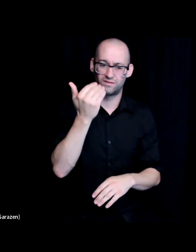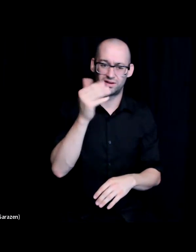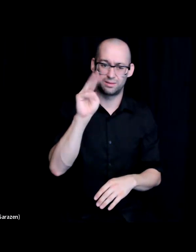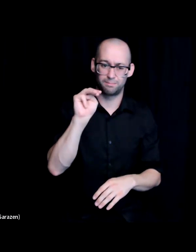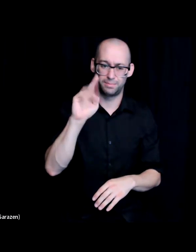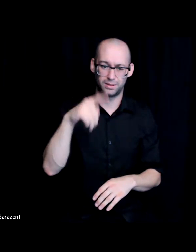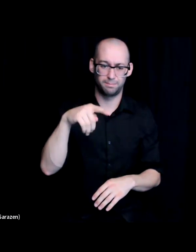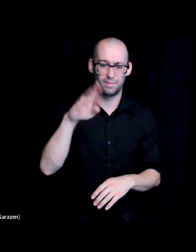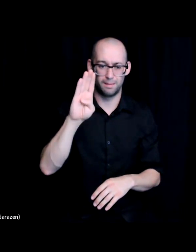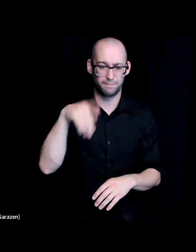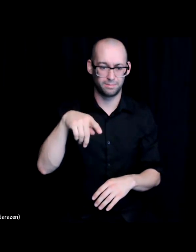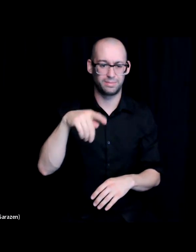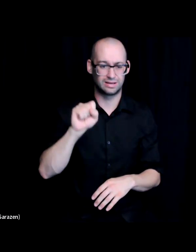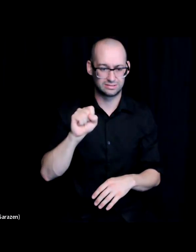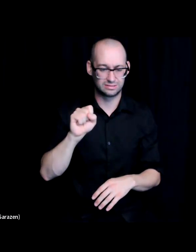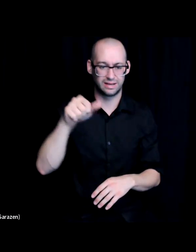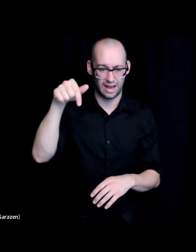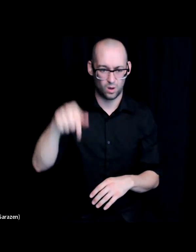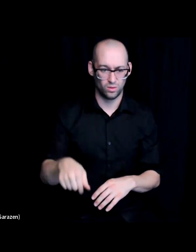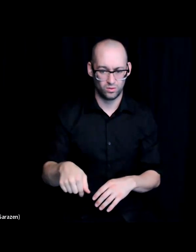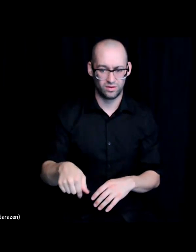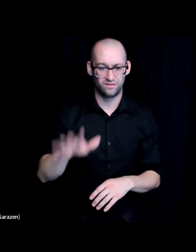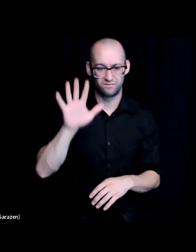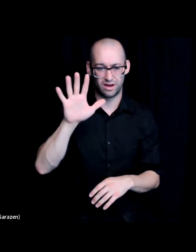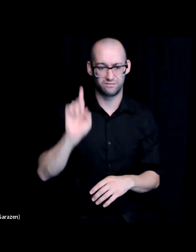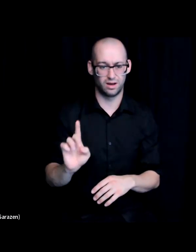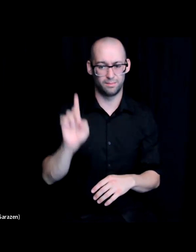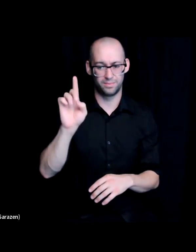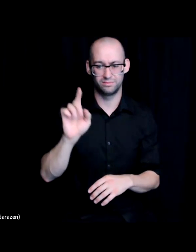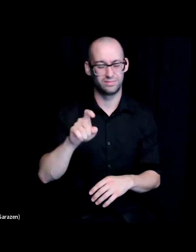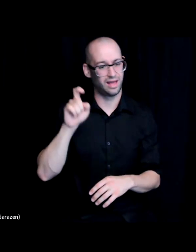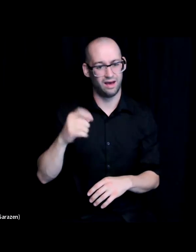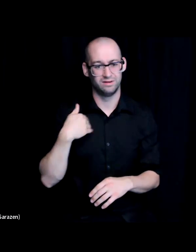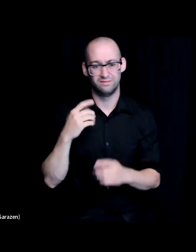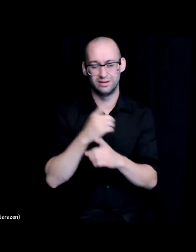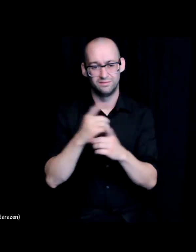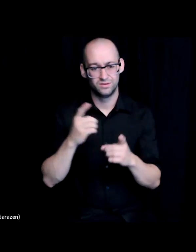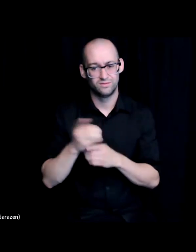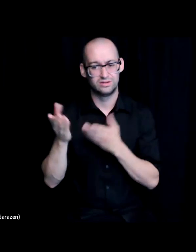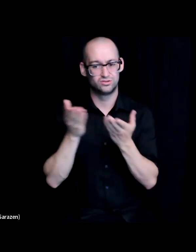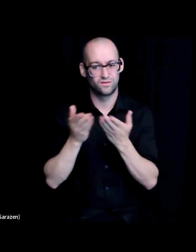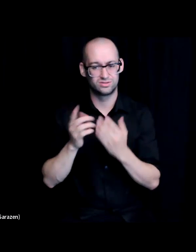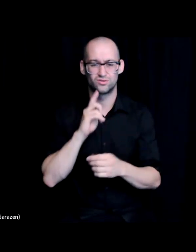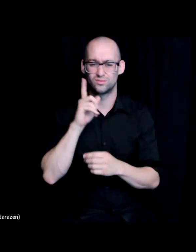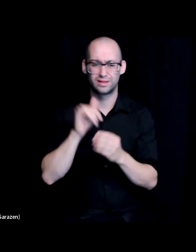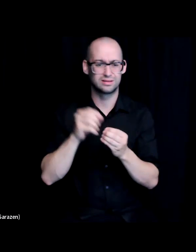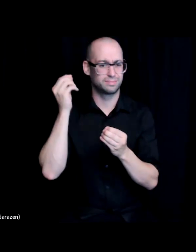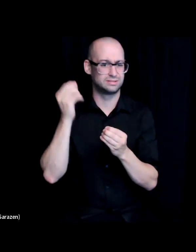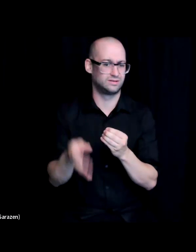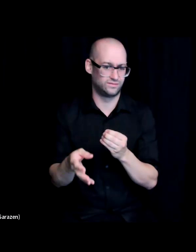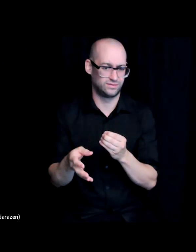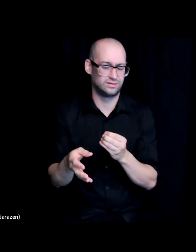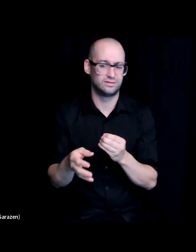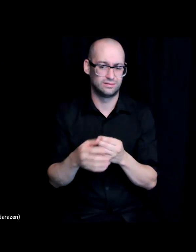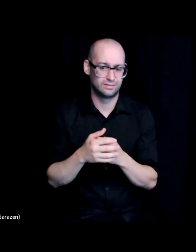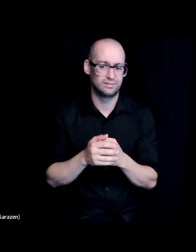down and 5 up. We had to have several services. It was extremely expensive,